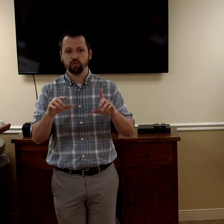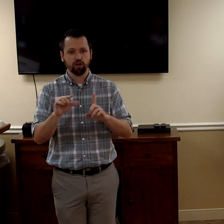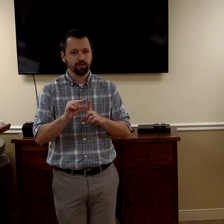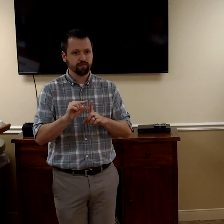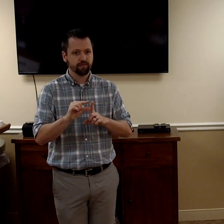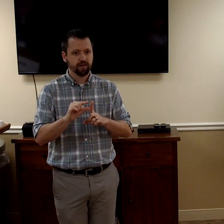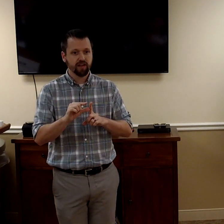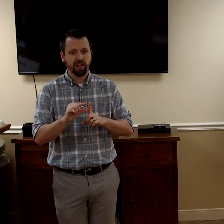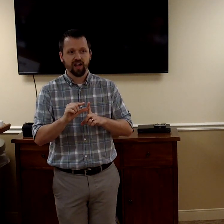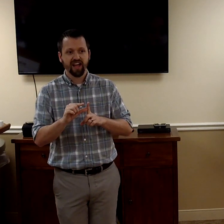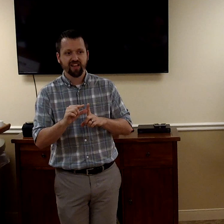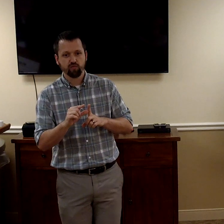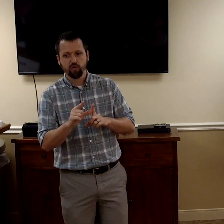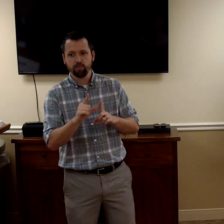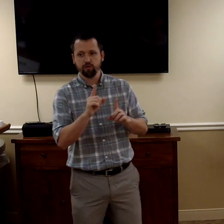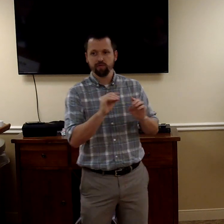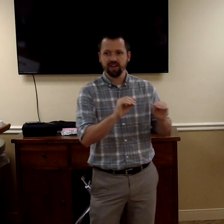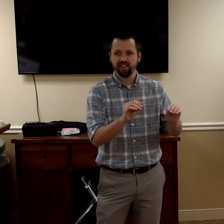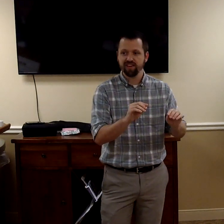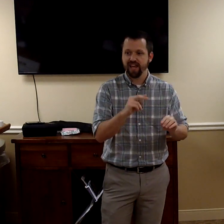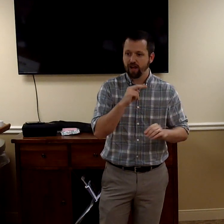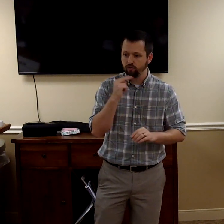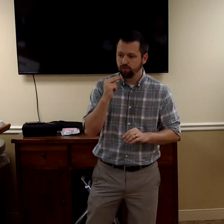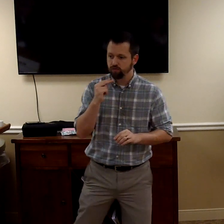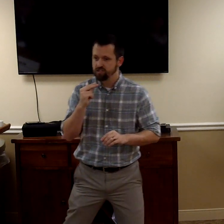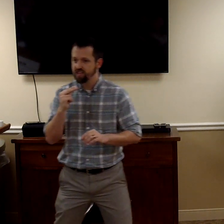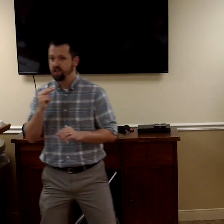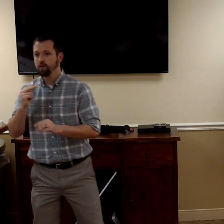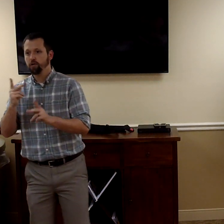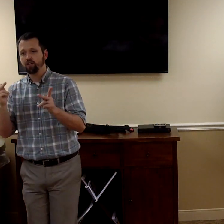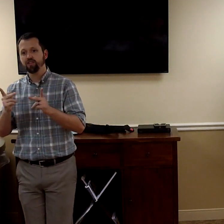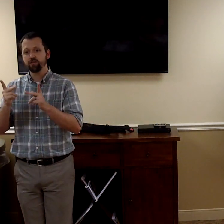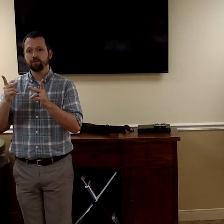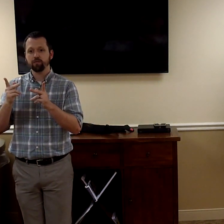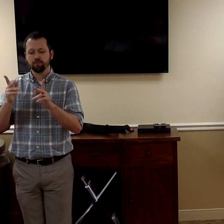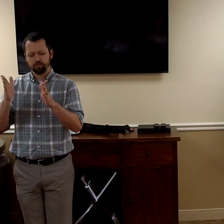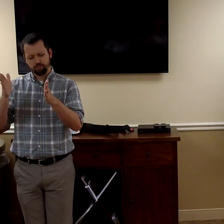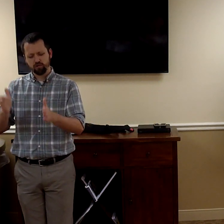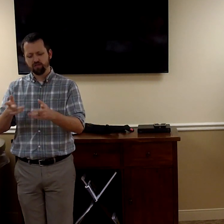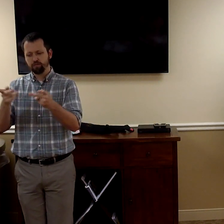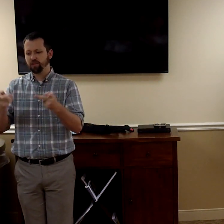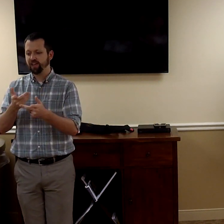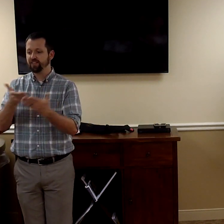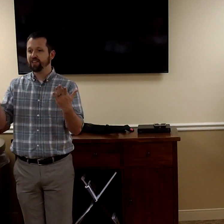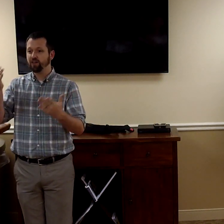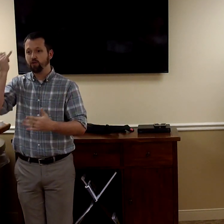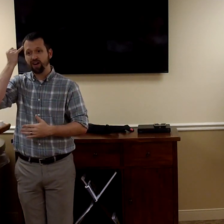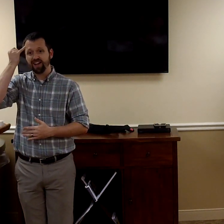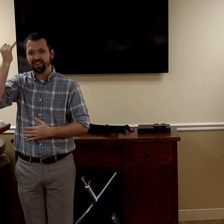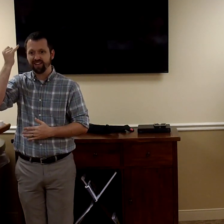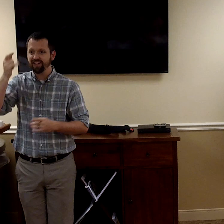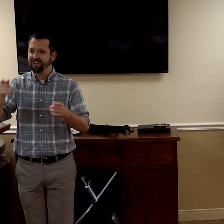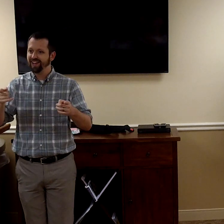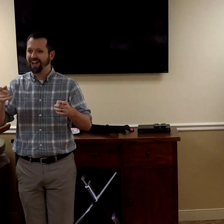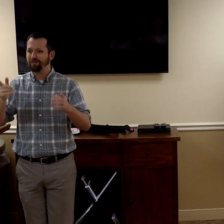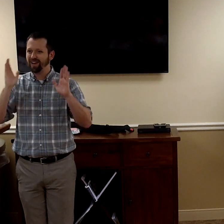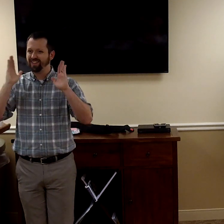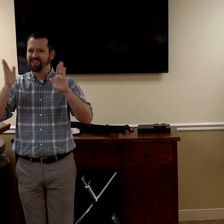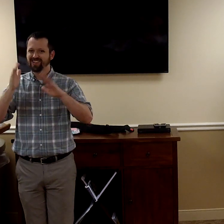word, has one movement, and the nouns, which is a person, place, thing, or idea. I paid attention